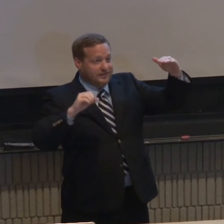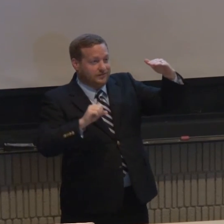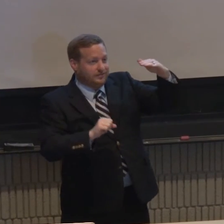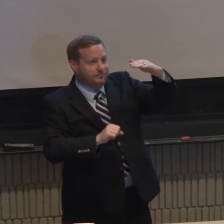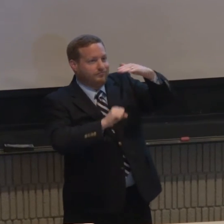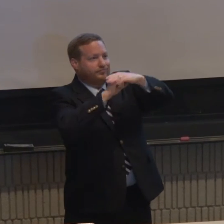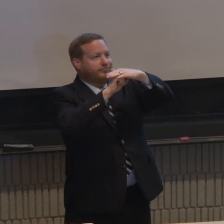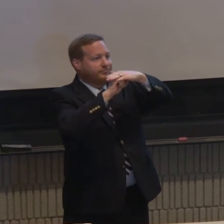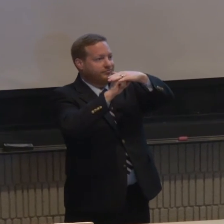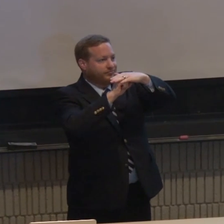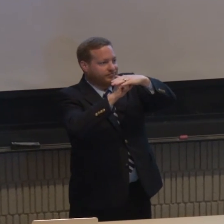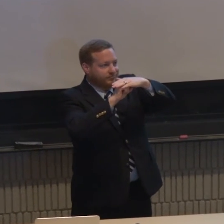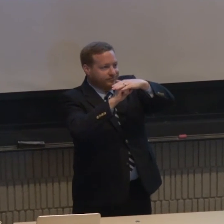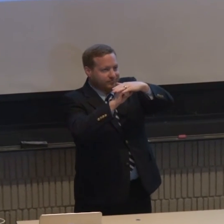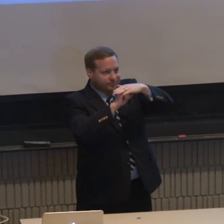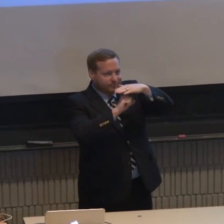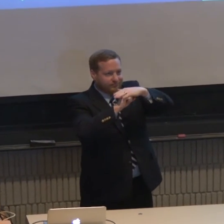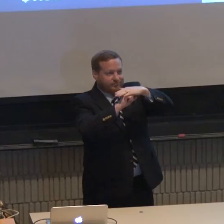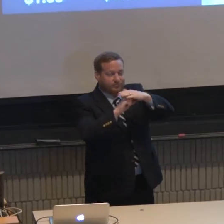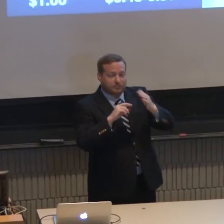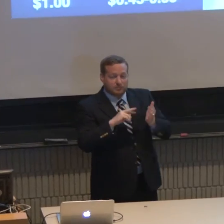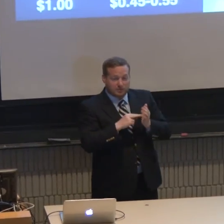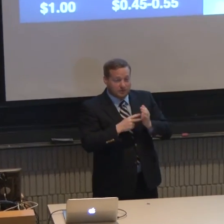You've heard of the glass ceiling, right?